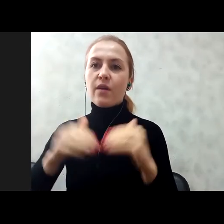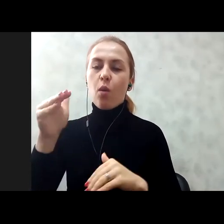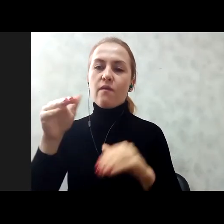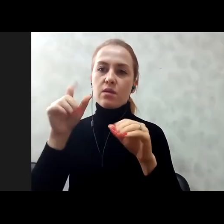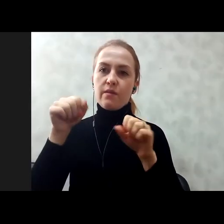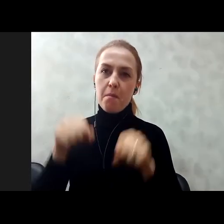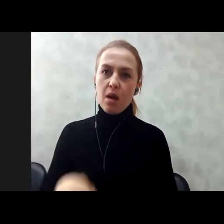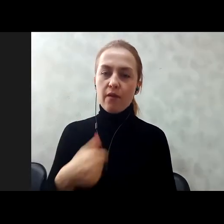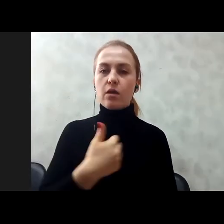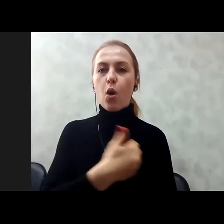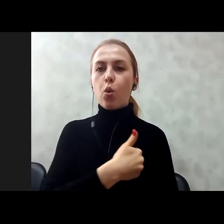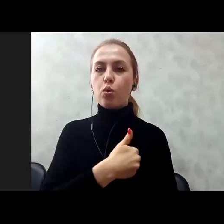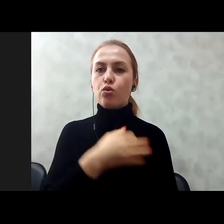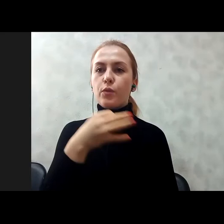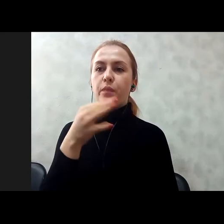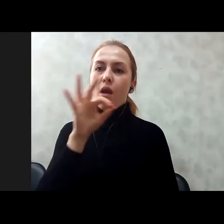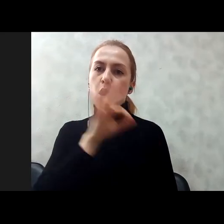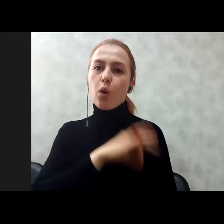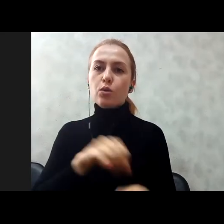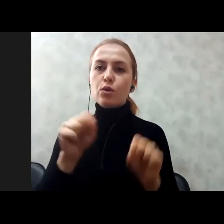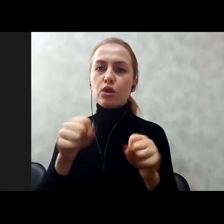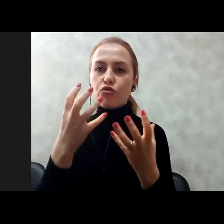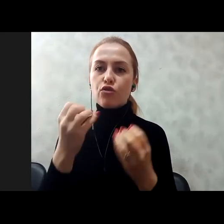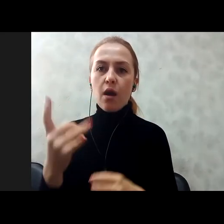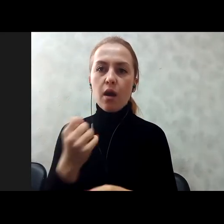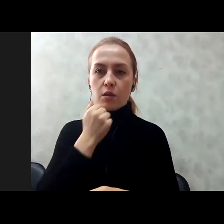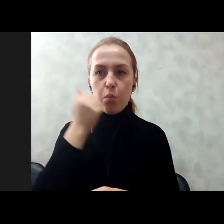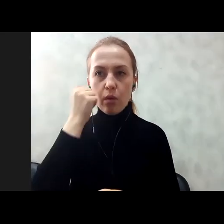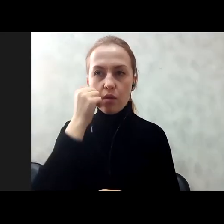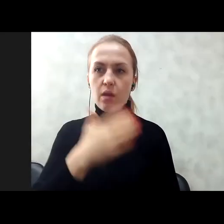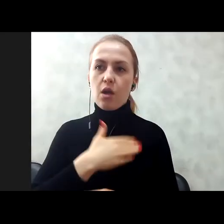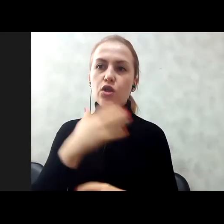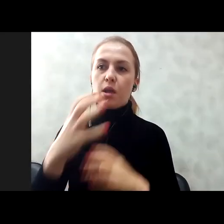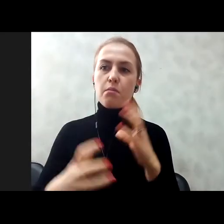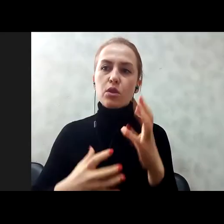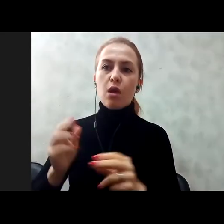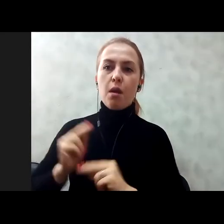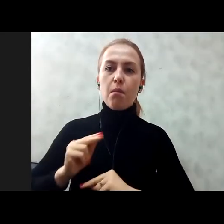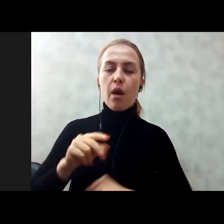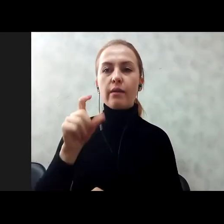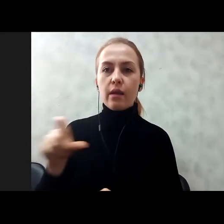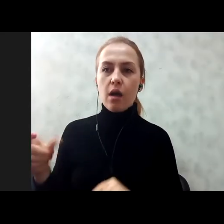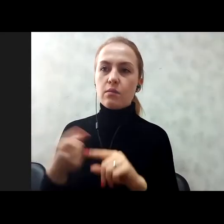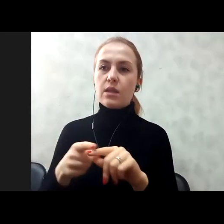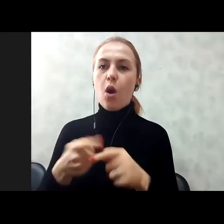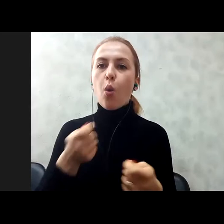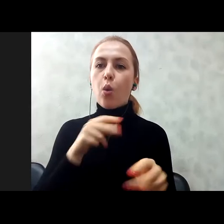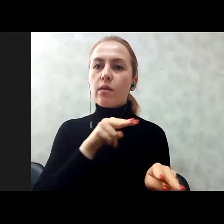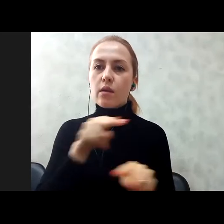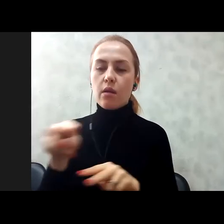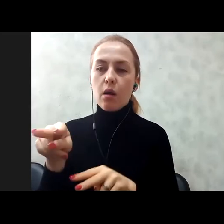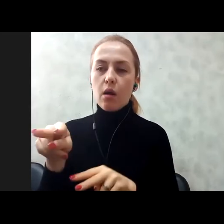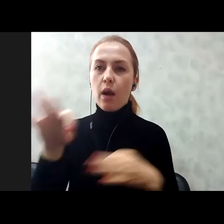development and rule of law recommendations and standards of the Council of Europe be observed. I would like to thank our